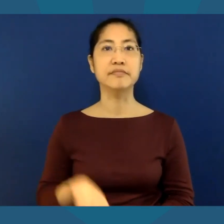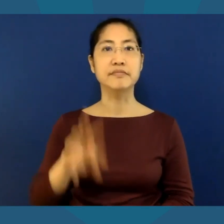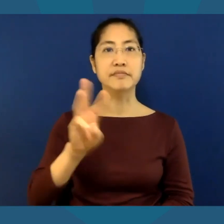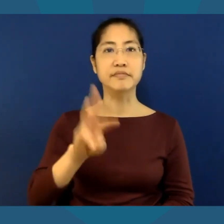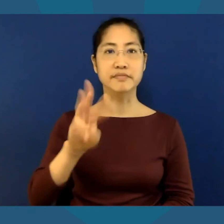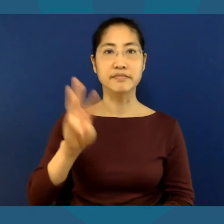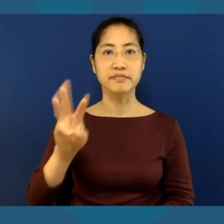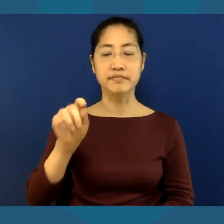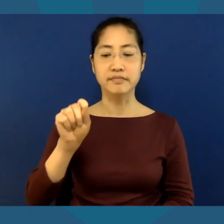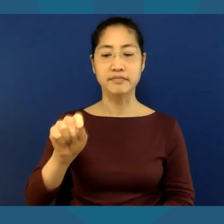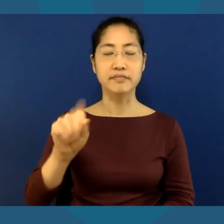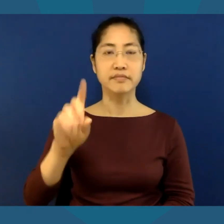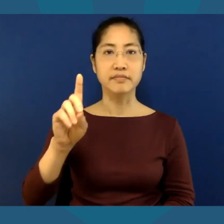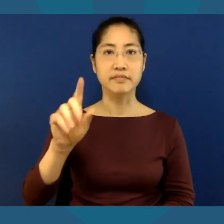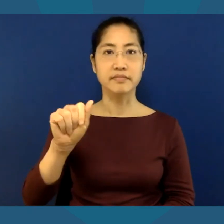Website,